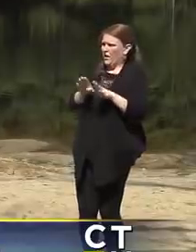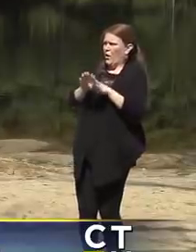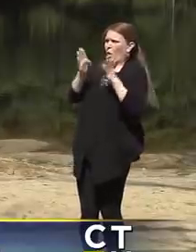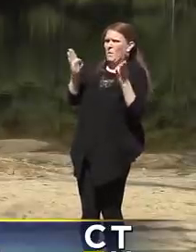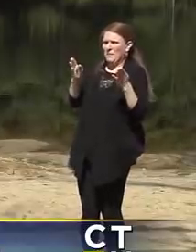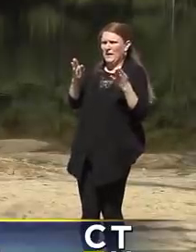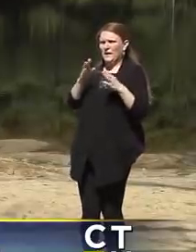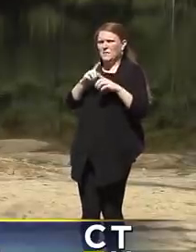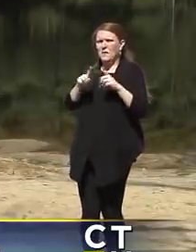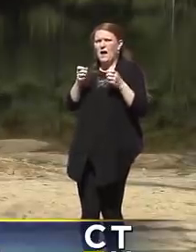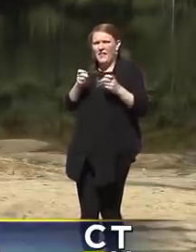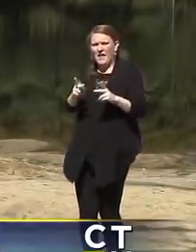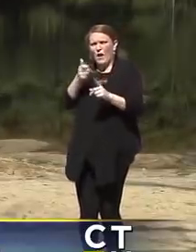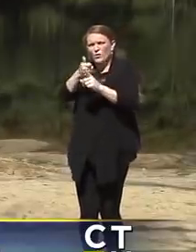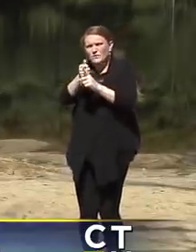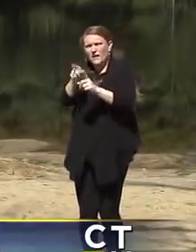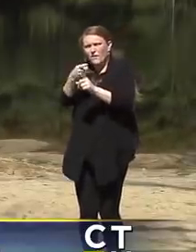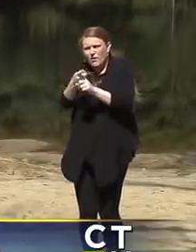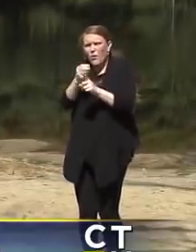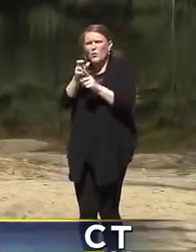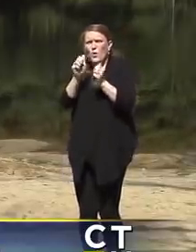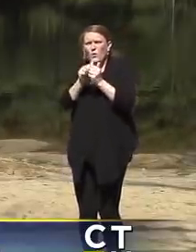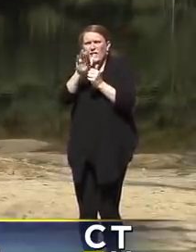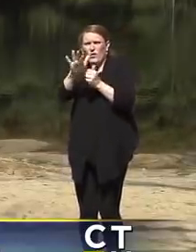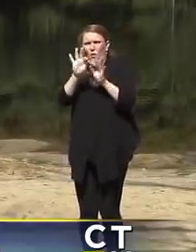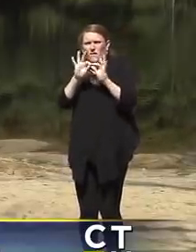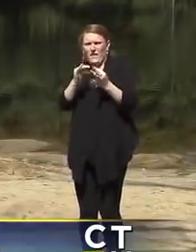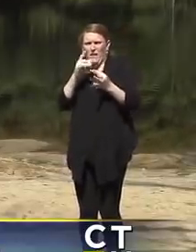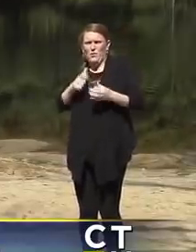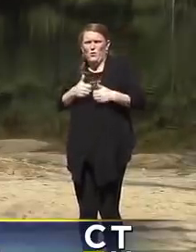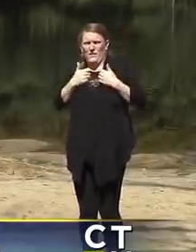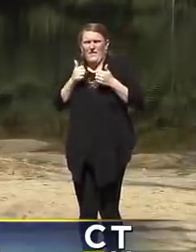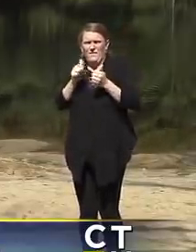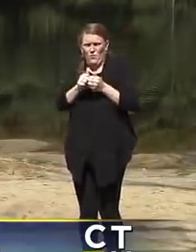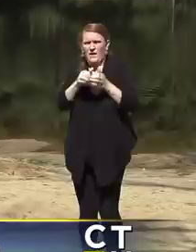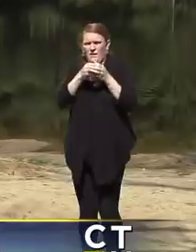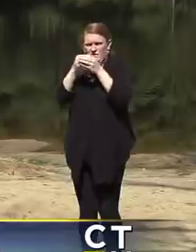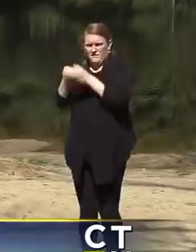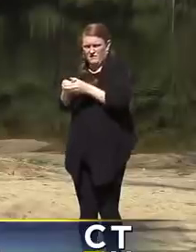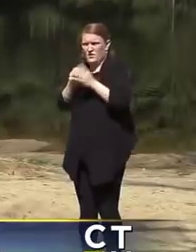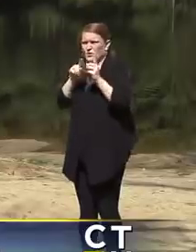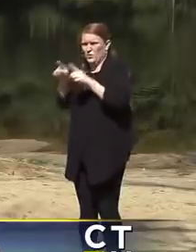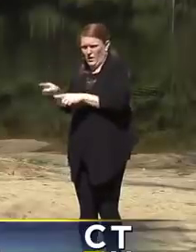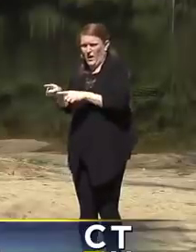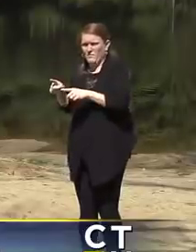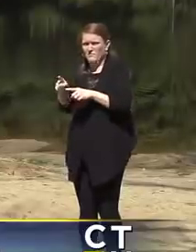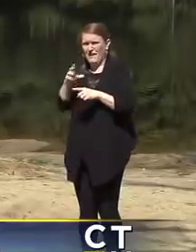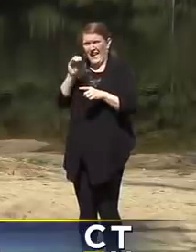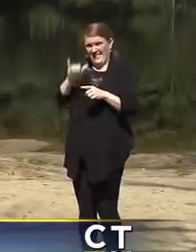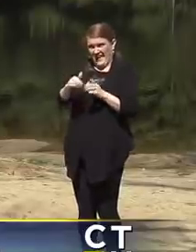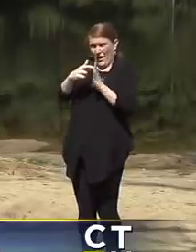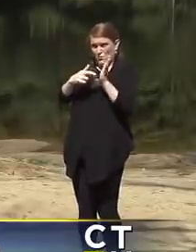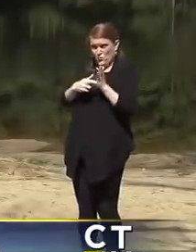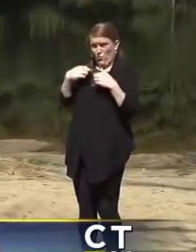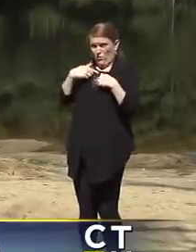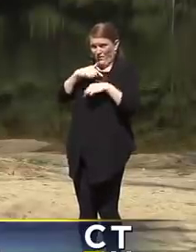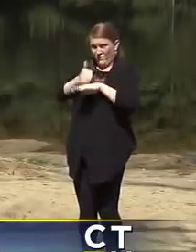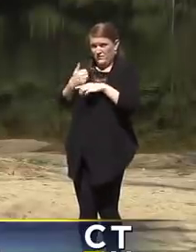members of your immediate household. A lot of those rules are going to still be in place as we head into the summer season.